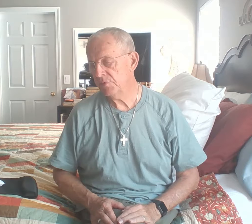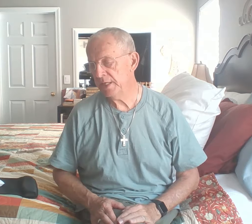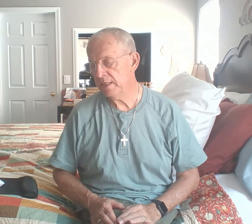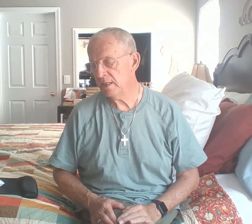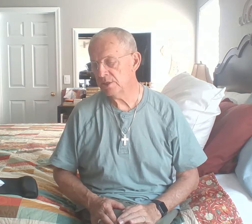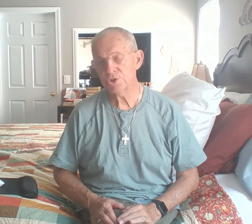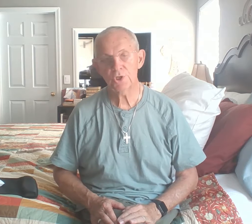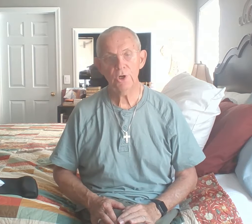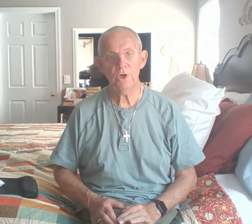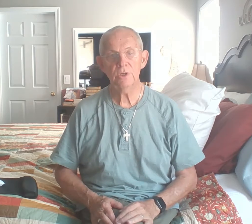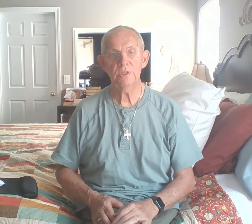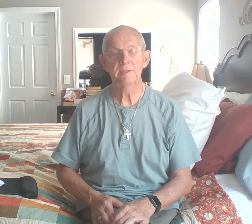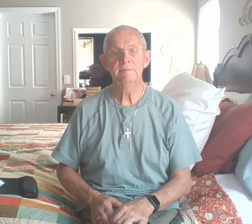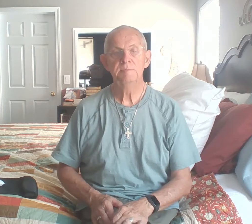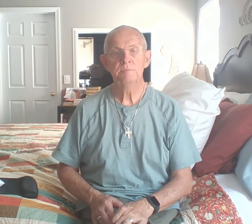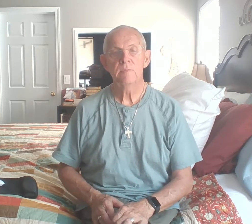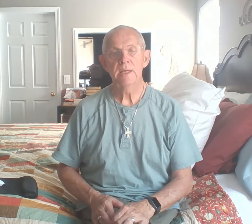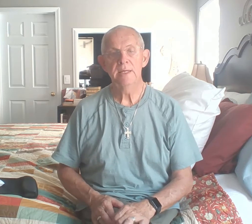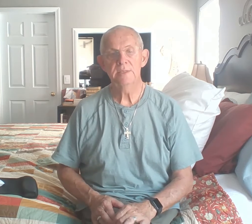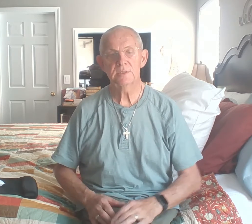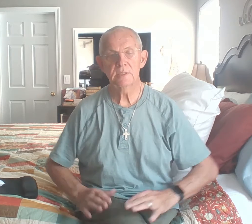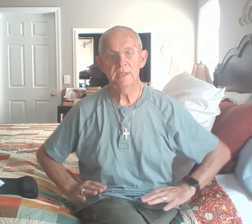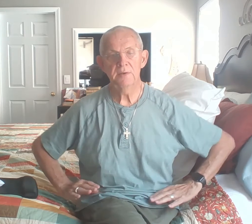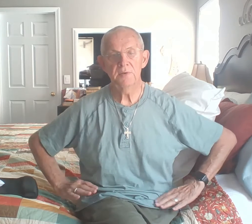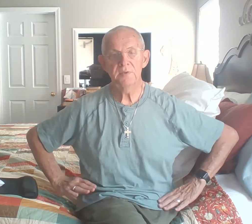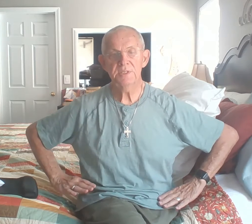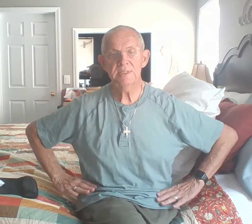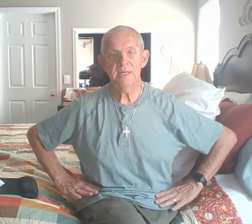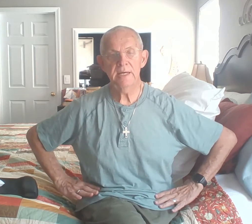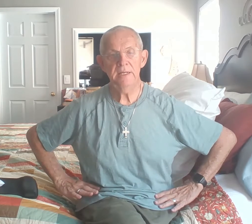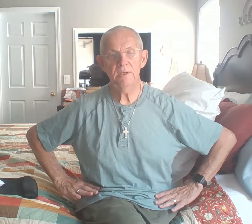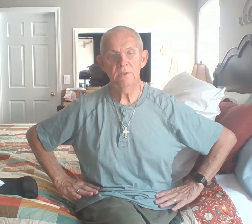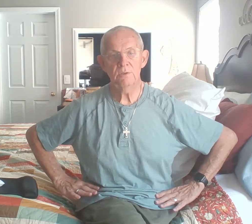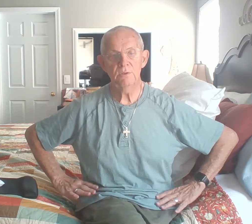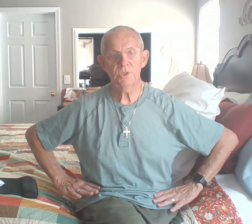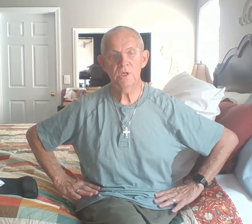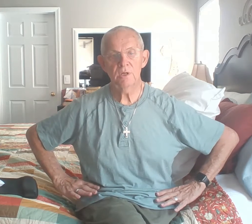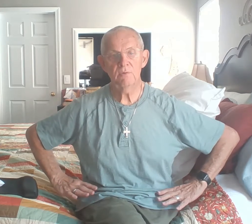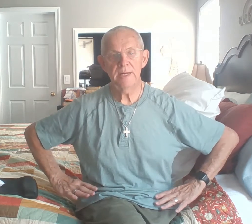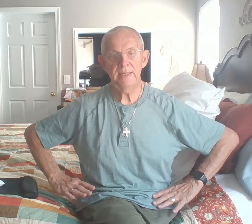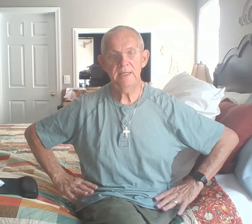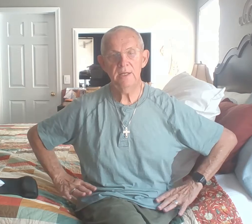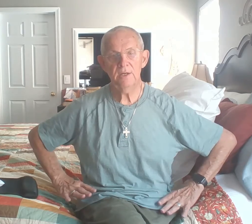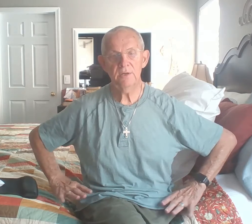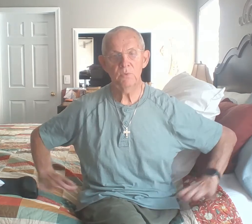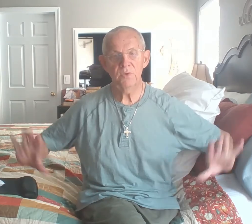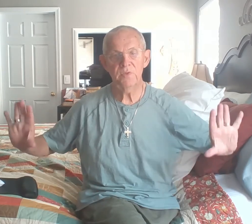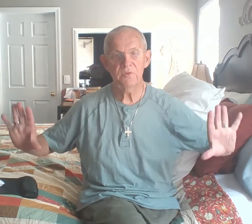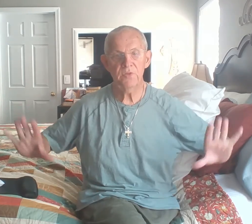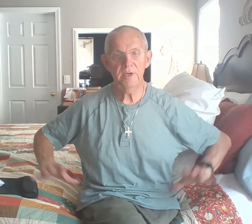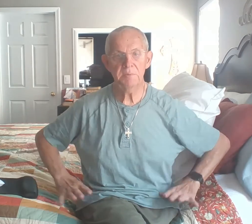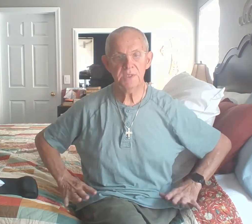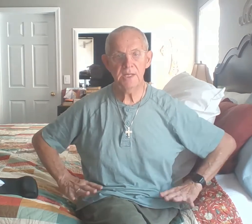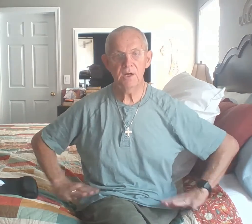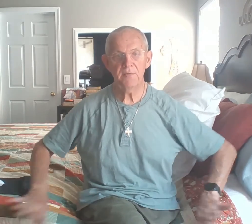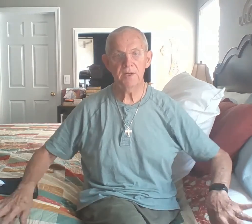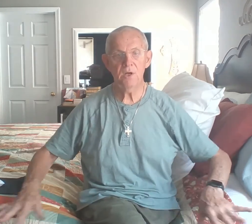Then skirt is this sign. You start right here with the thumbs there and then go